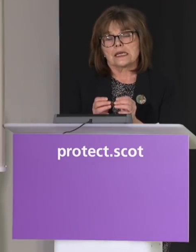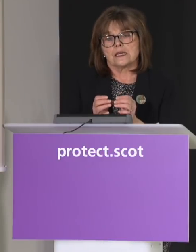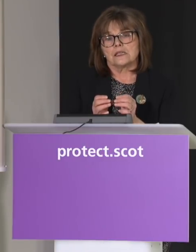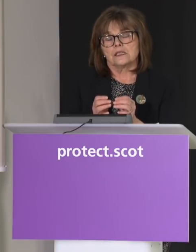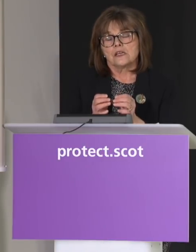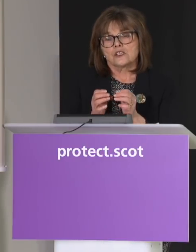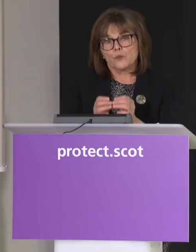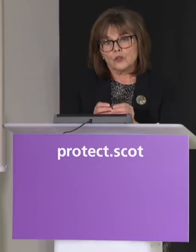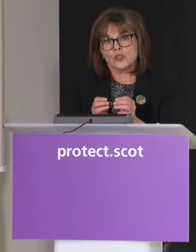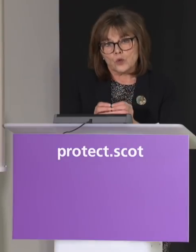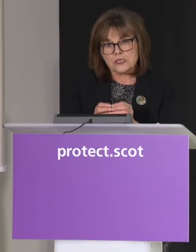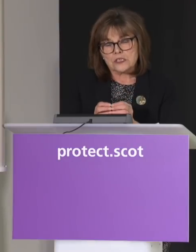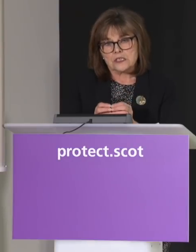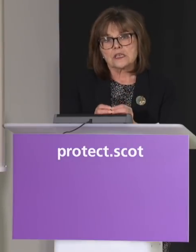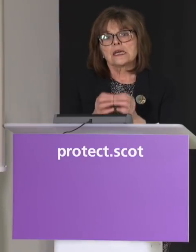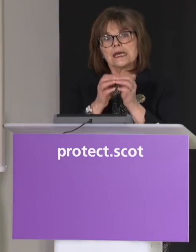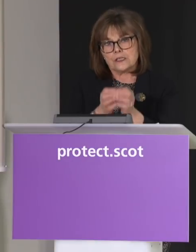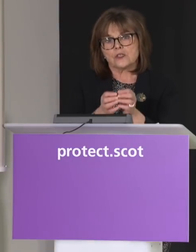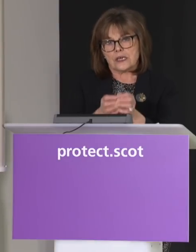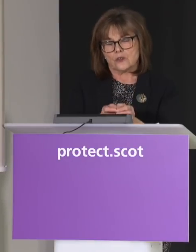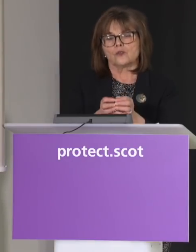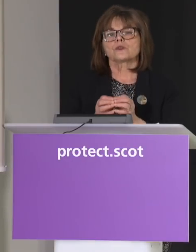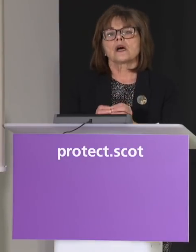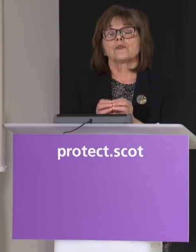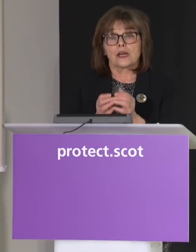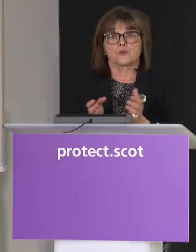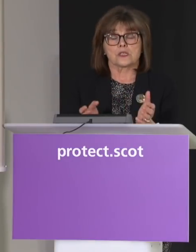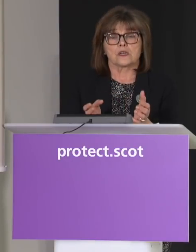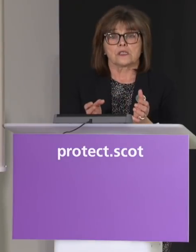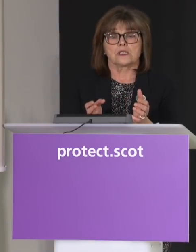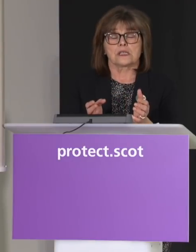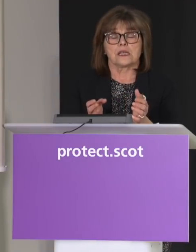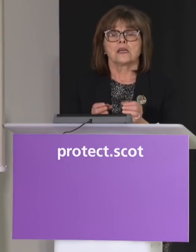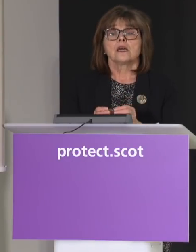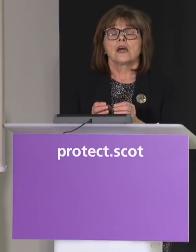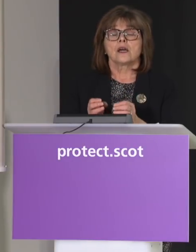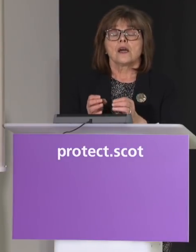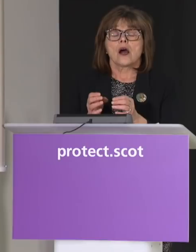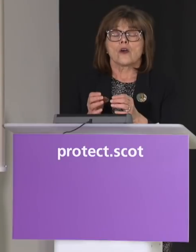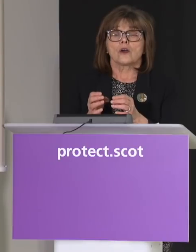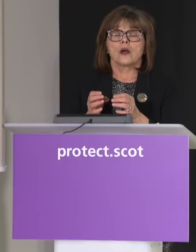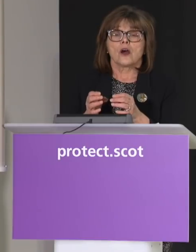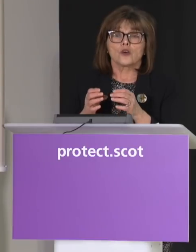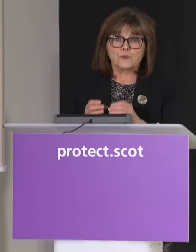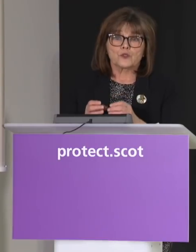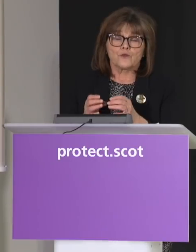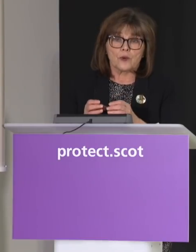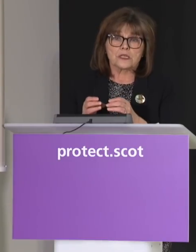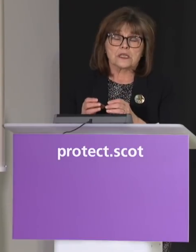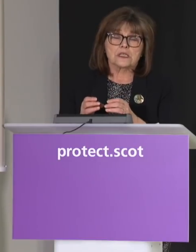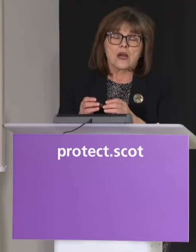can take it in smaller quantities into care homes. And that's what started today. Our